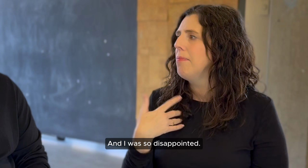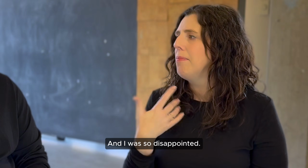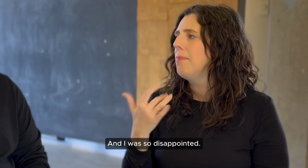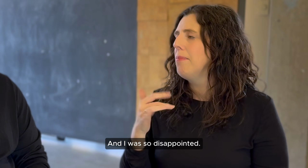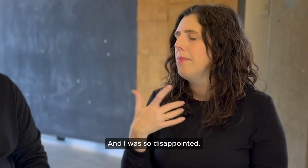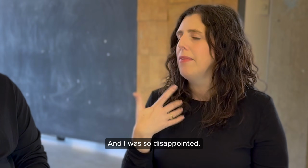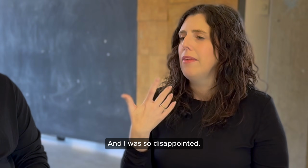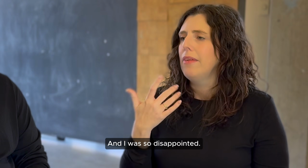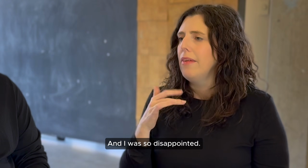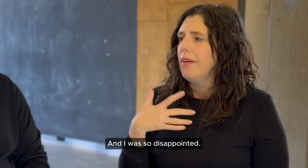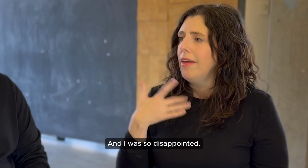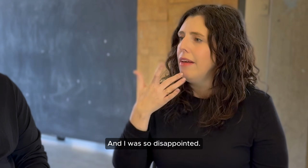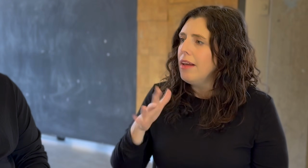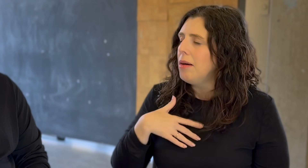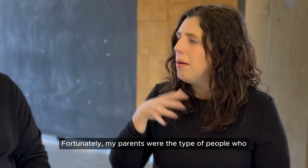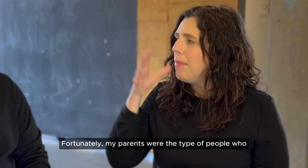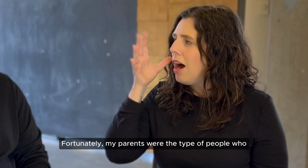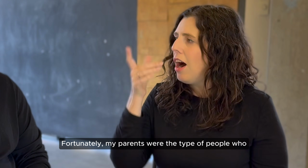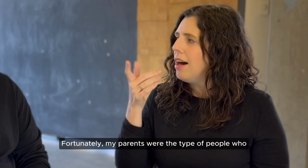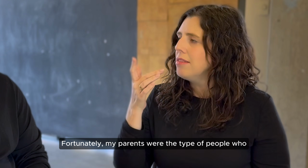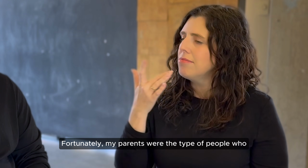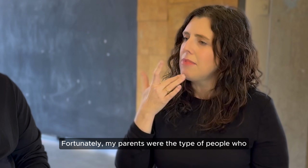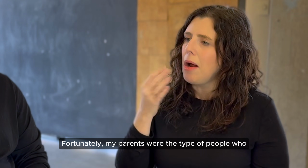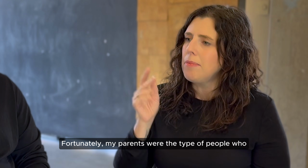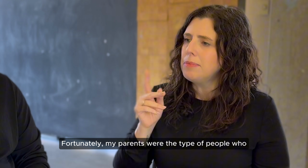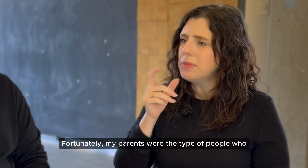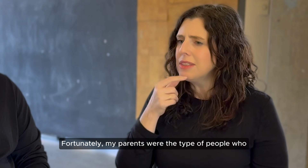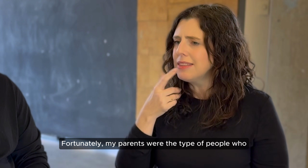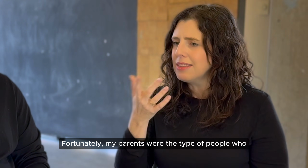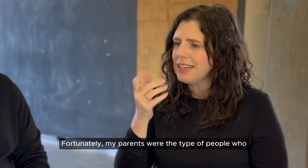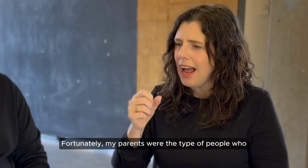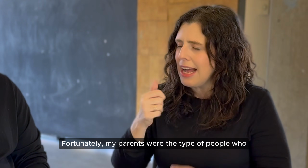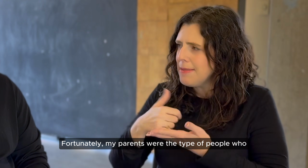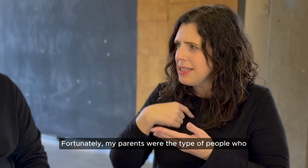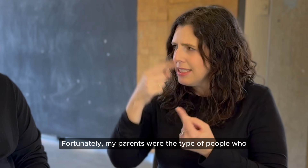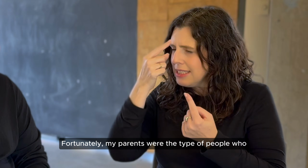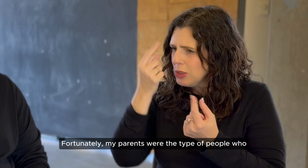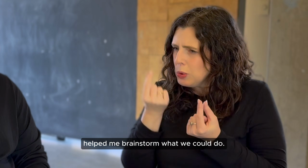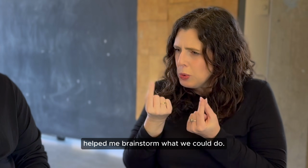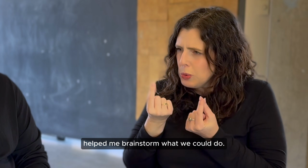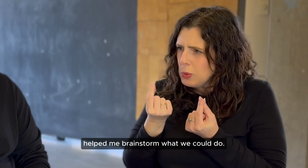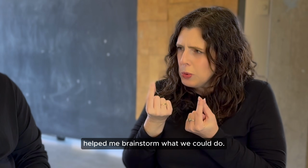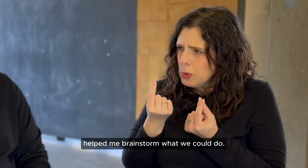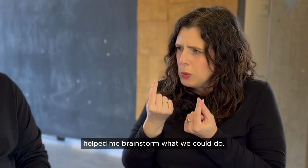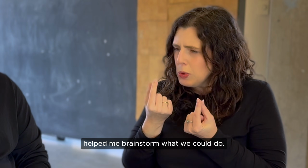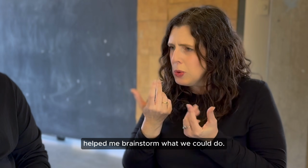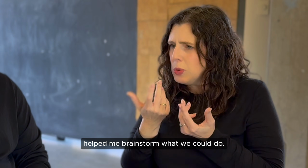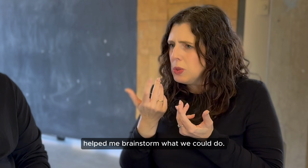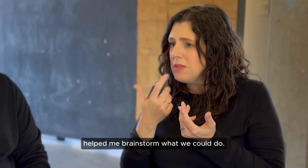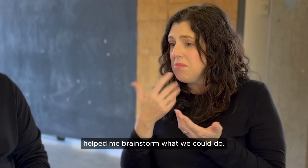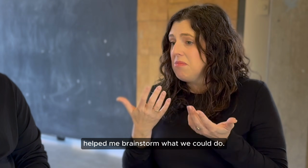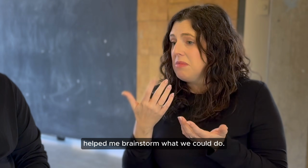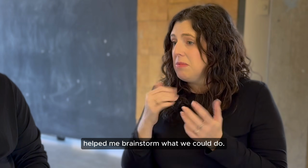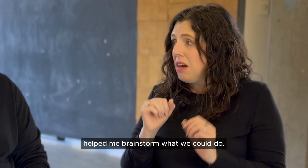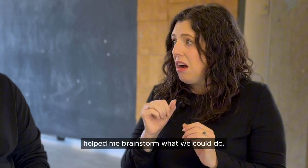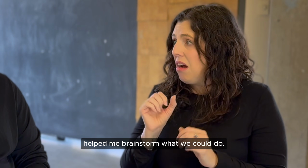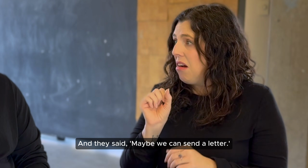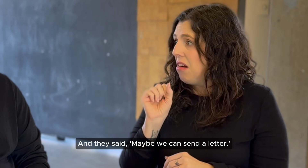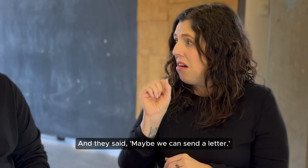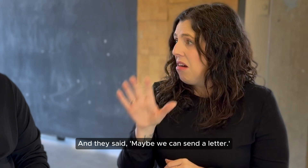was so disappointed. Fortunately, my parents were the type of people who, helped me brainstorm what we could do. And they said, "Oh,